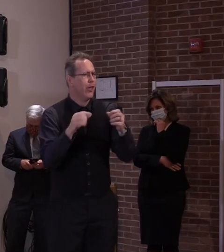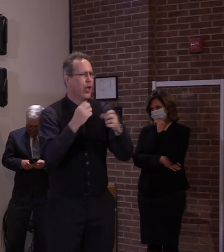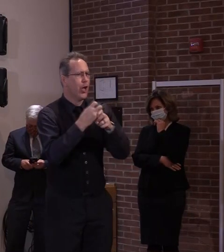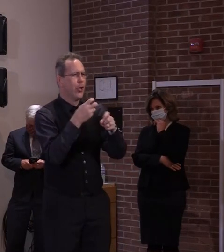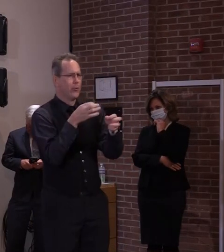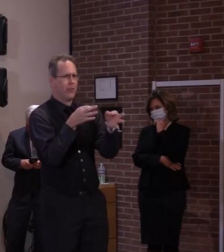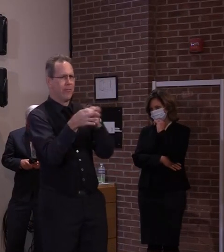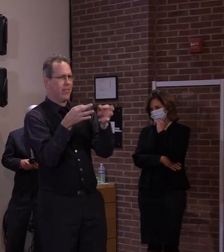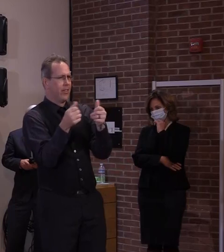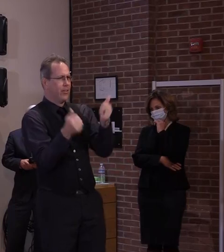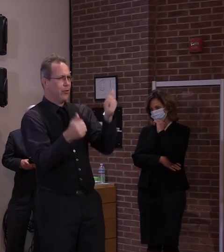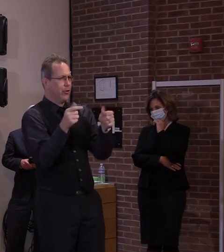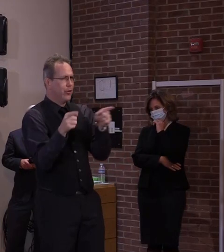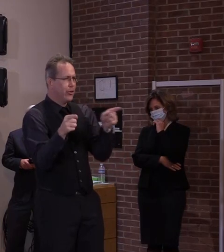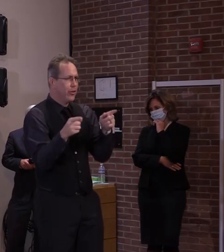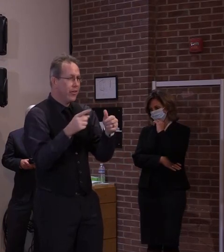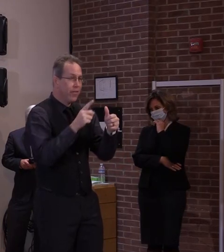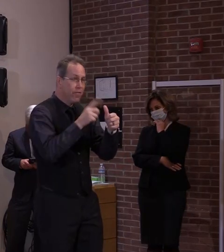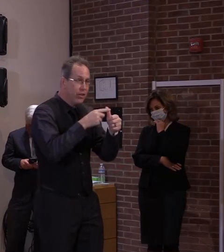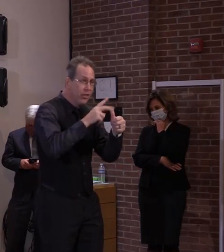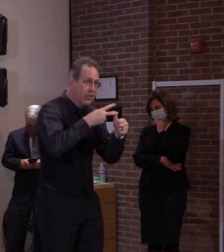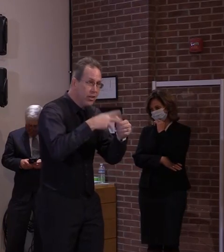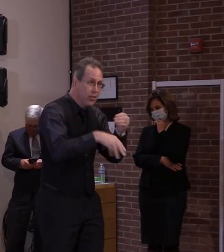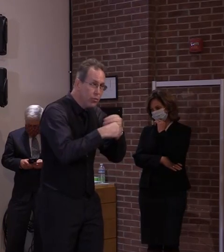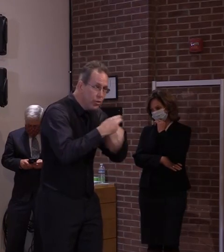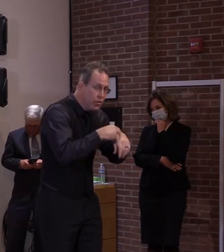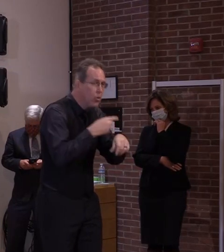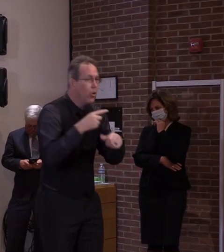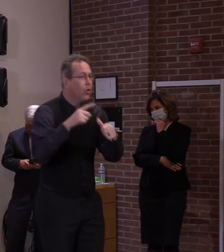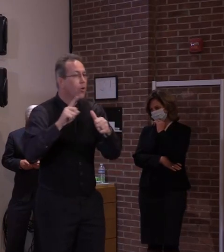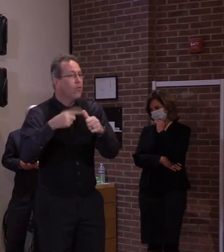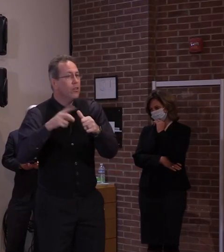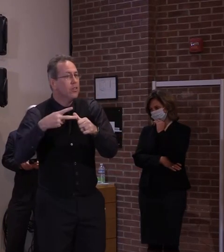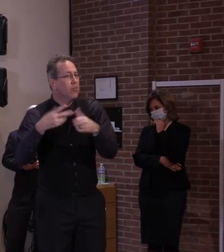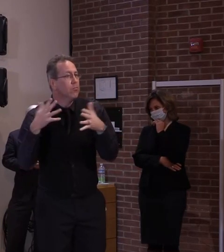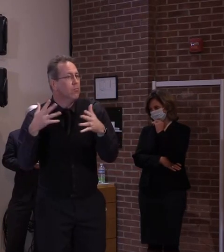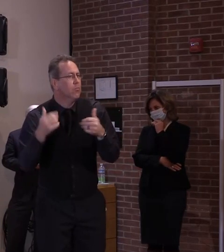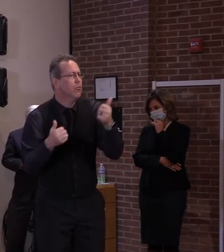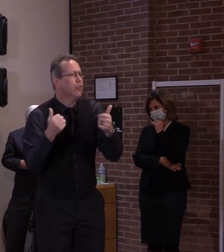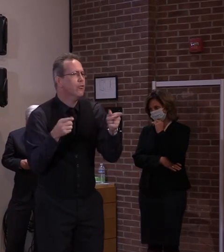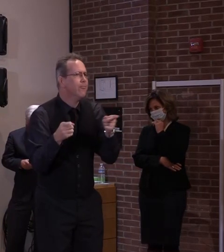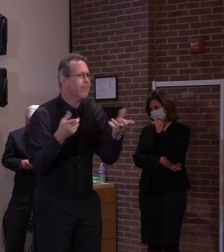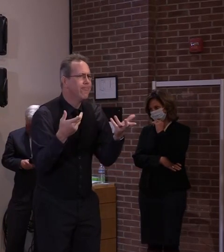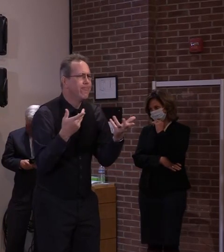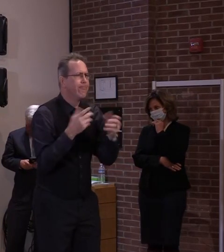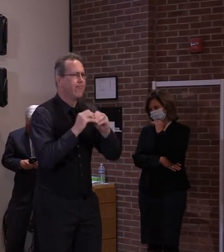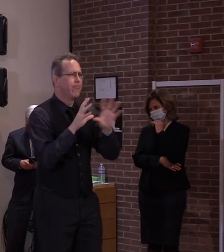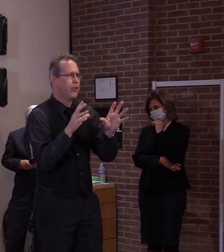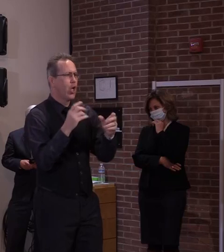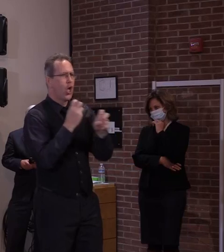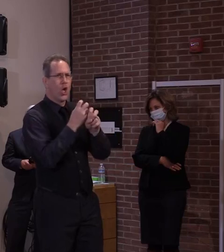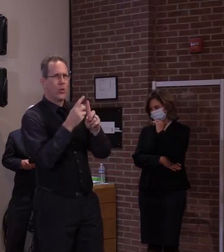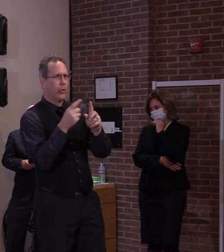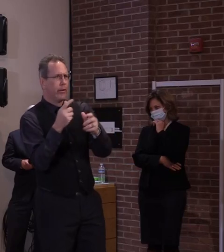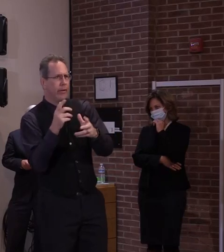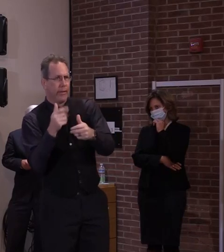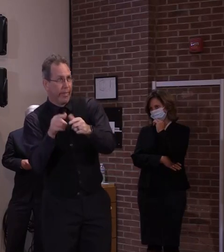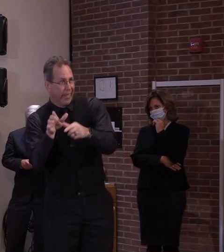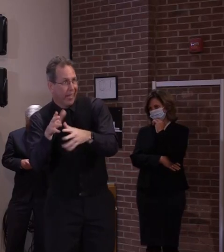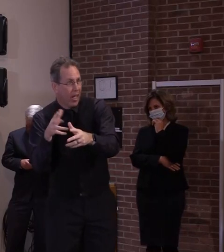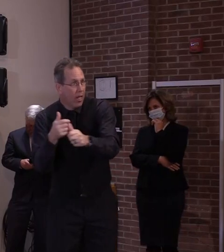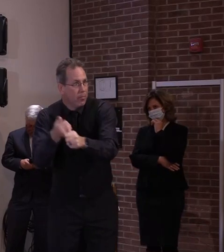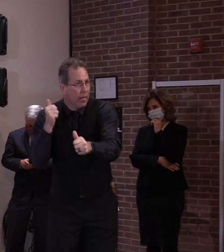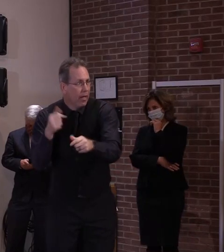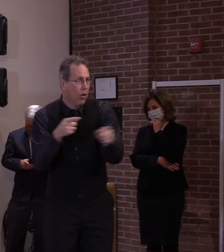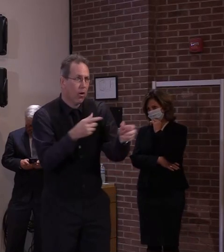now, and there could be another phase after that. We just don't know, and it's hard to keep up, and it's